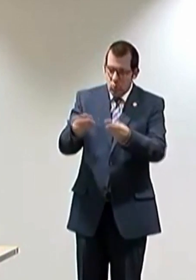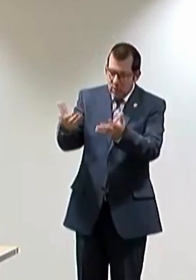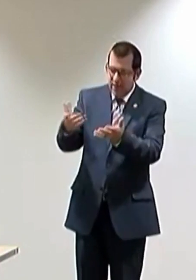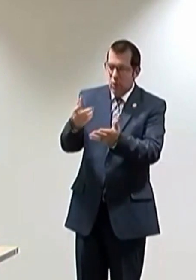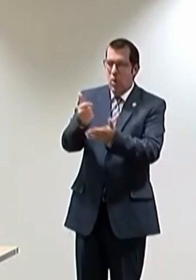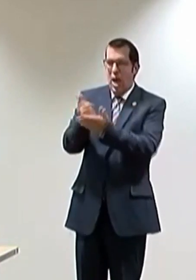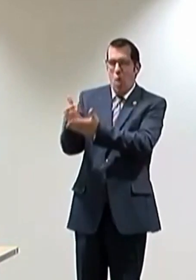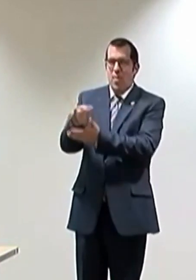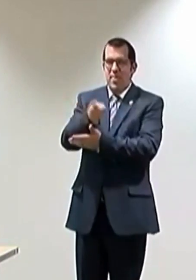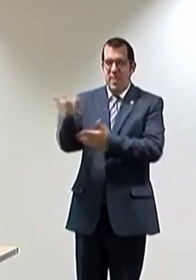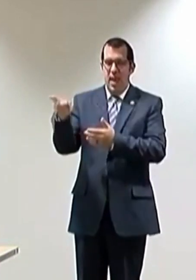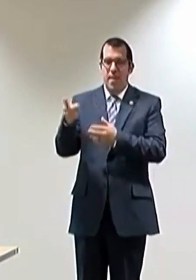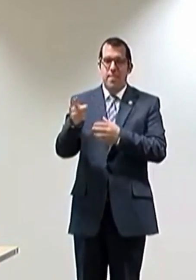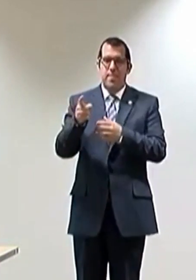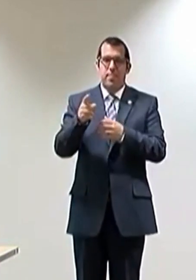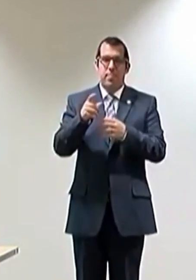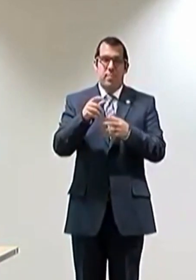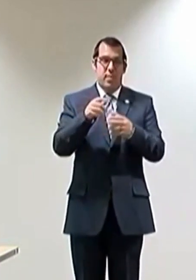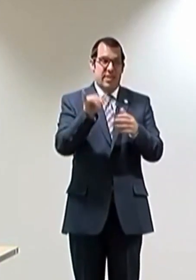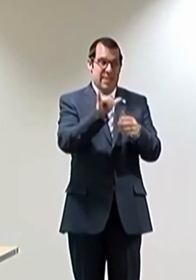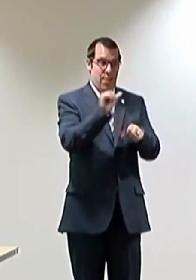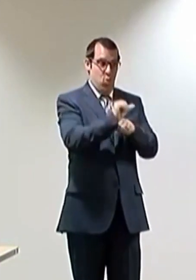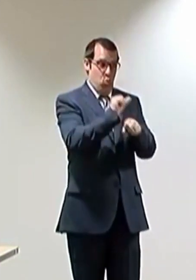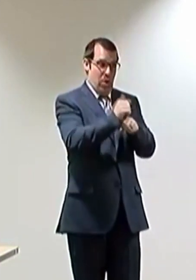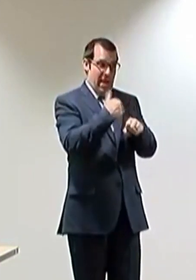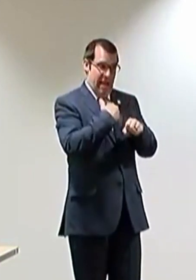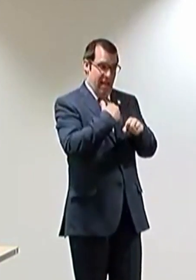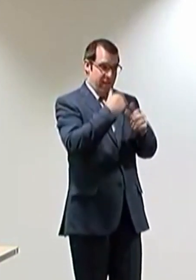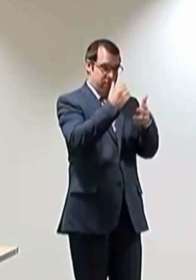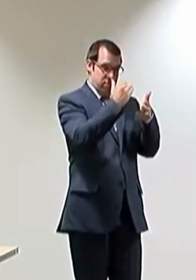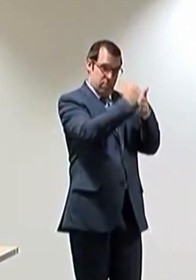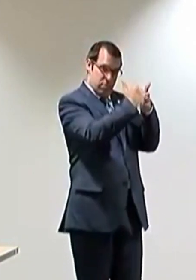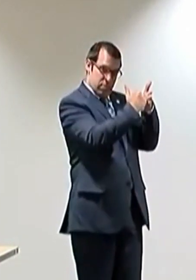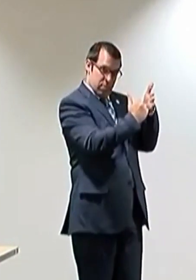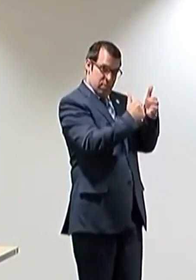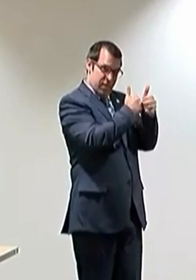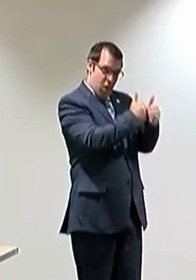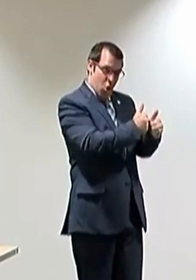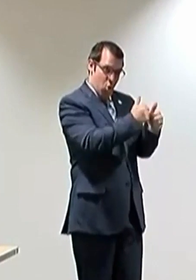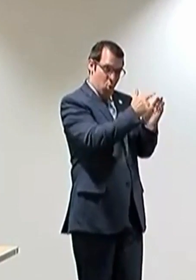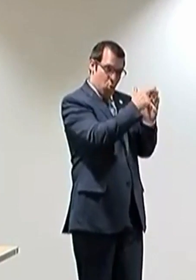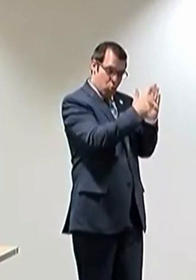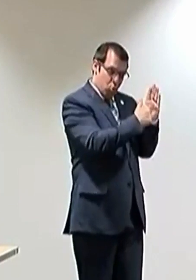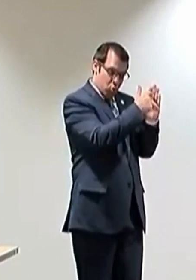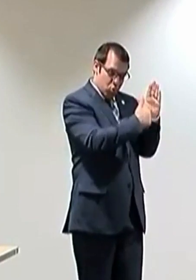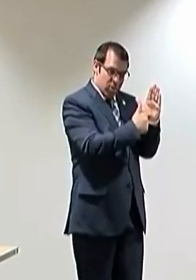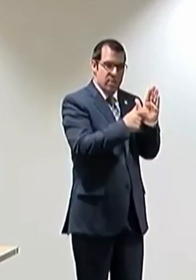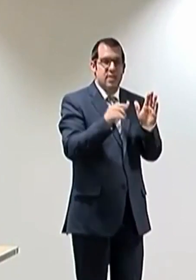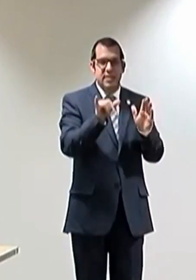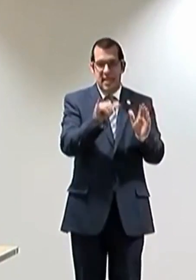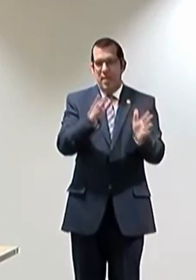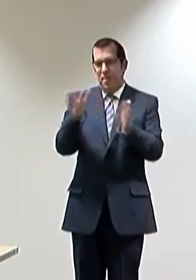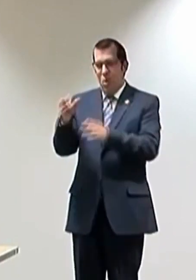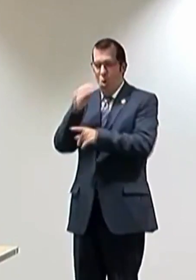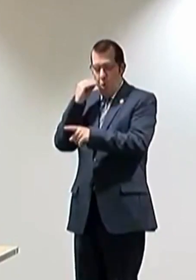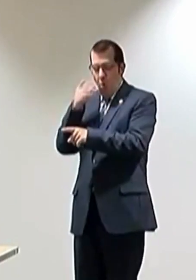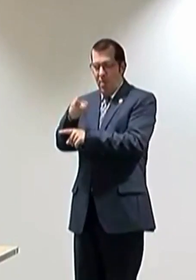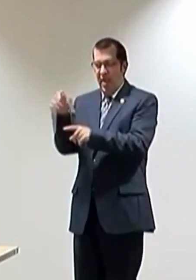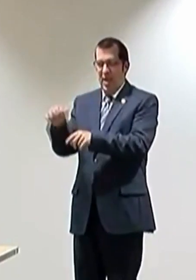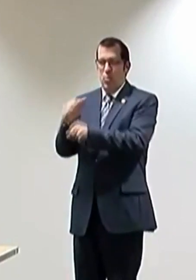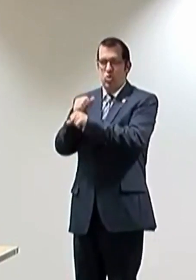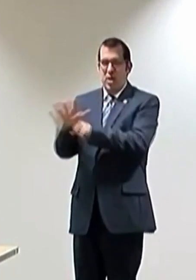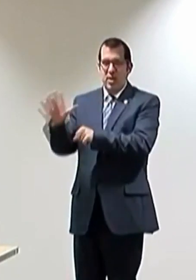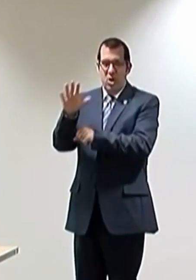into place these measures at home. So when they come to work, it's just an extension of efforts they've been taking to protect themselves and their family